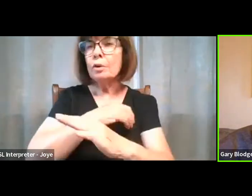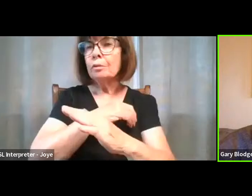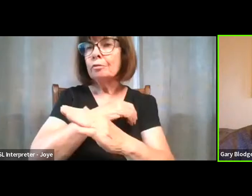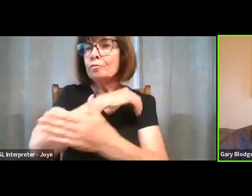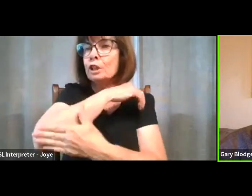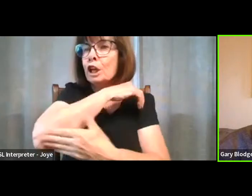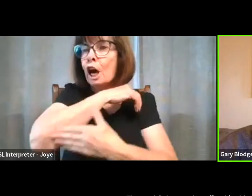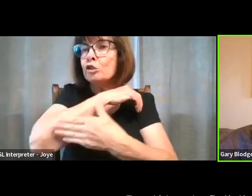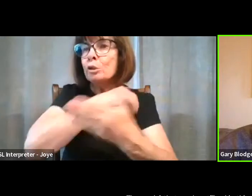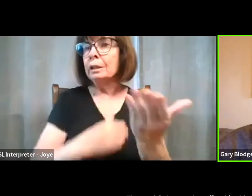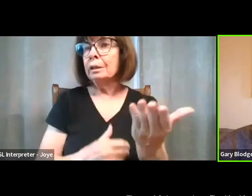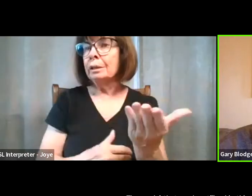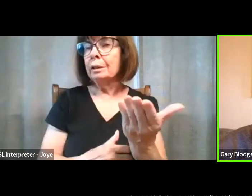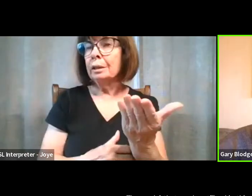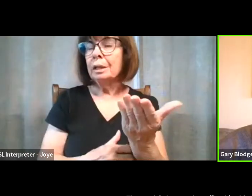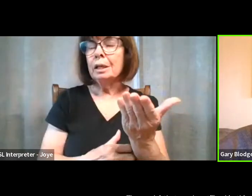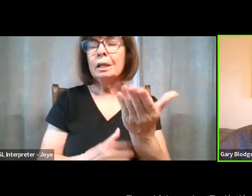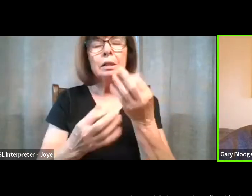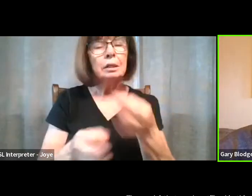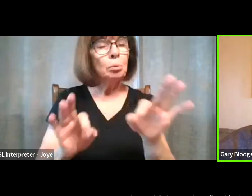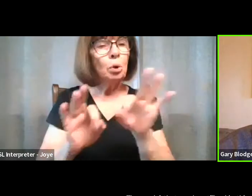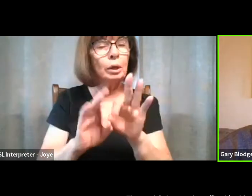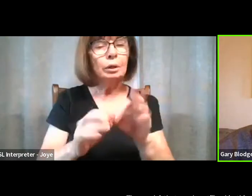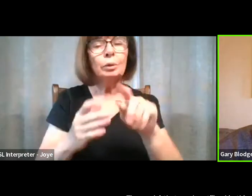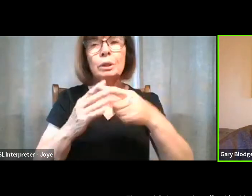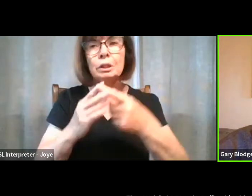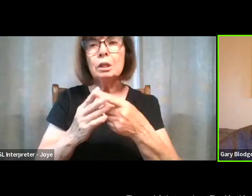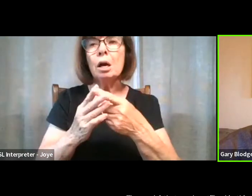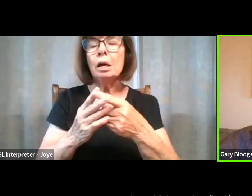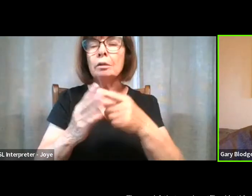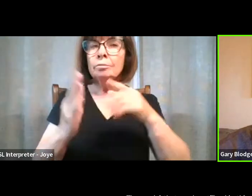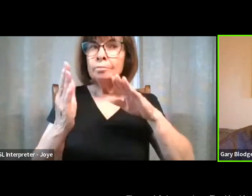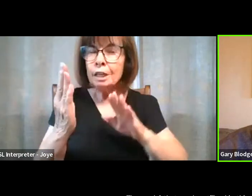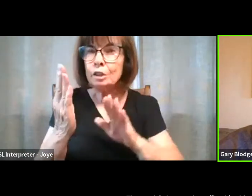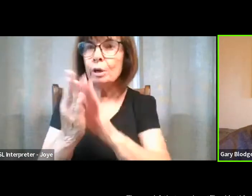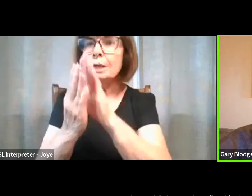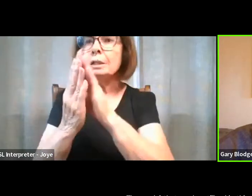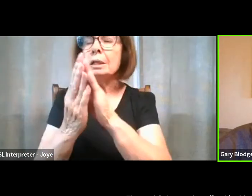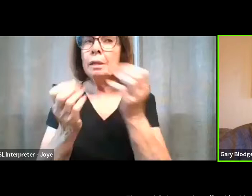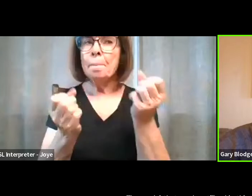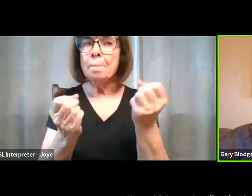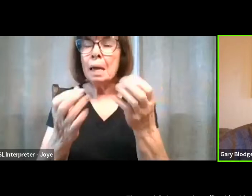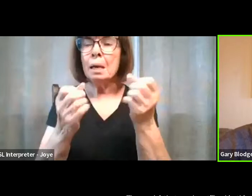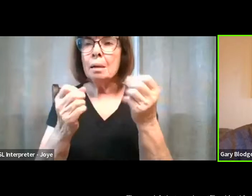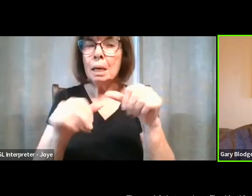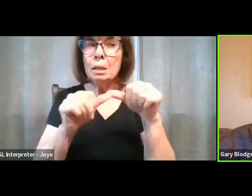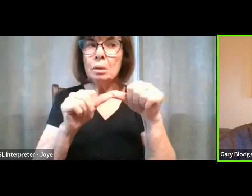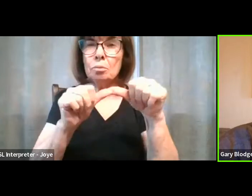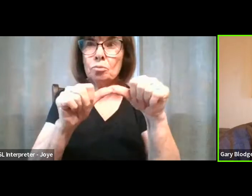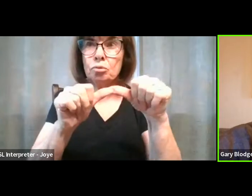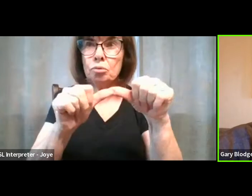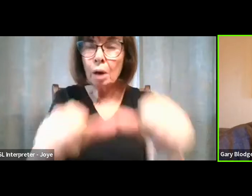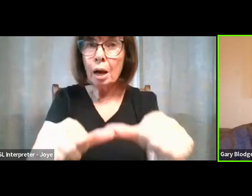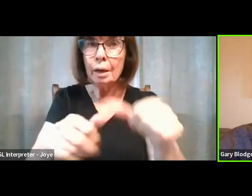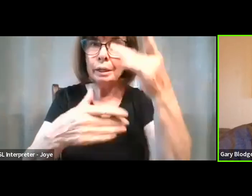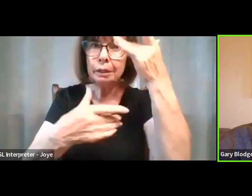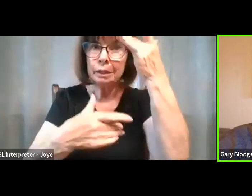we start addressing the multiple chronic diseases and concerns that are in the community.